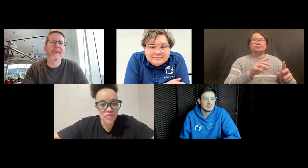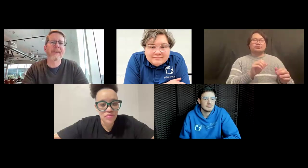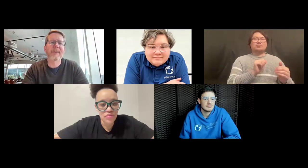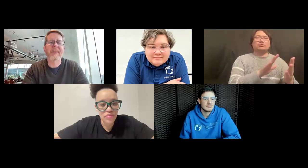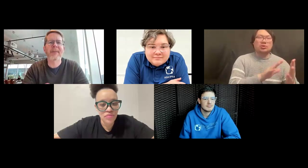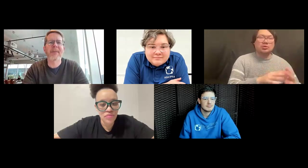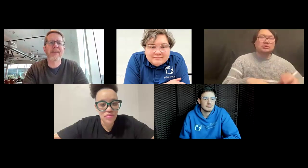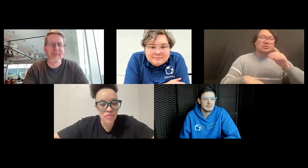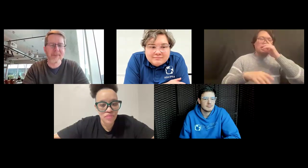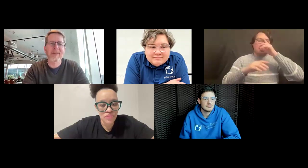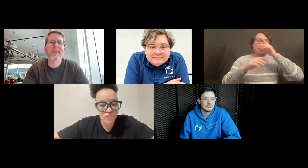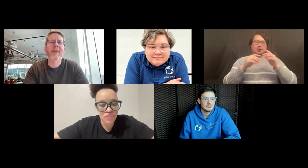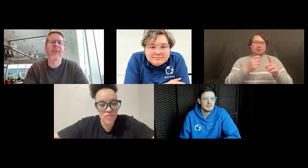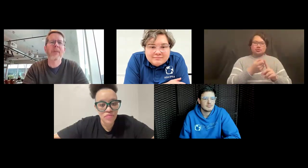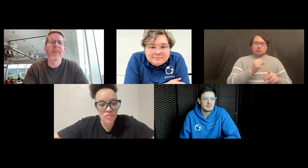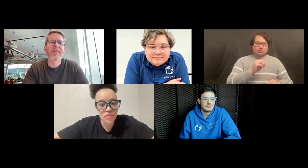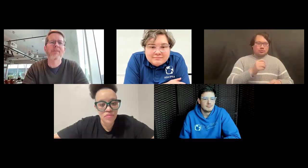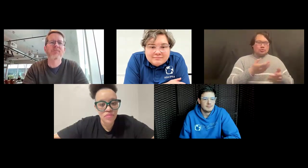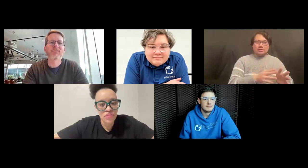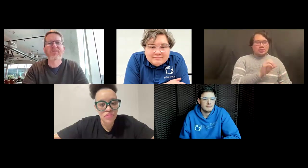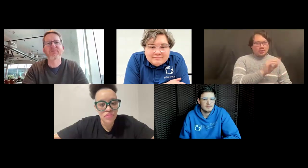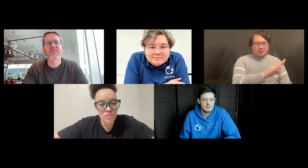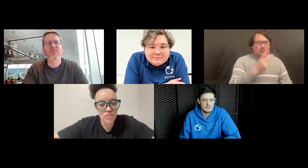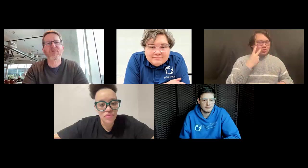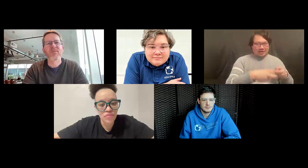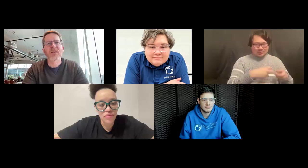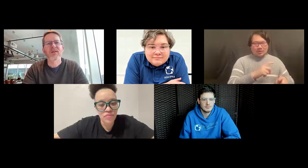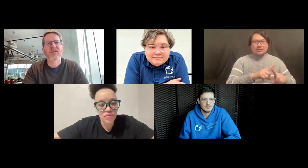very different lenses or approaches. And so,